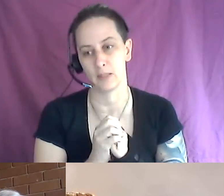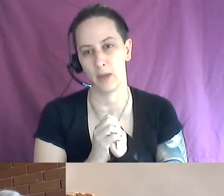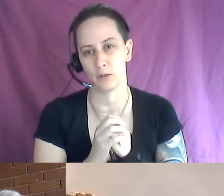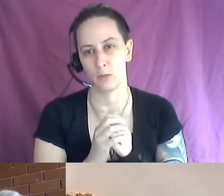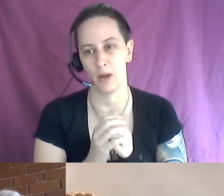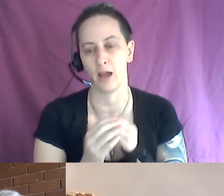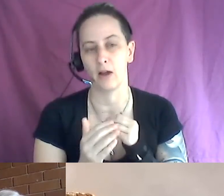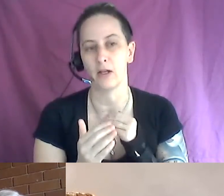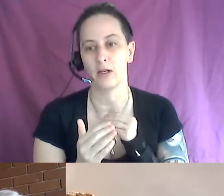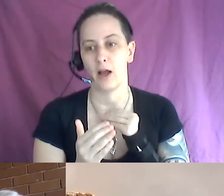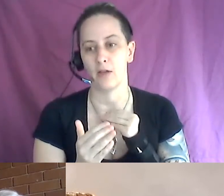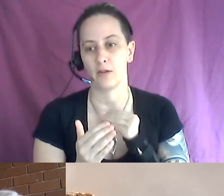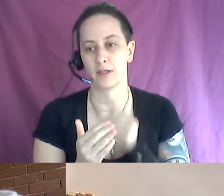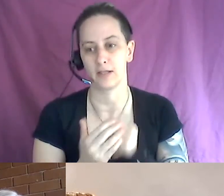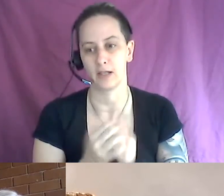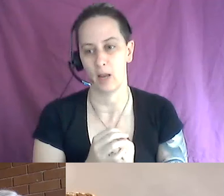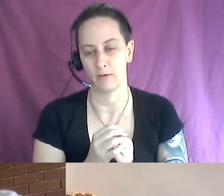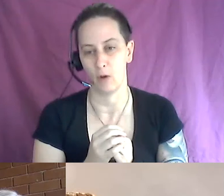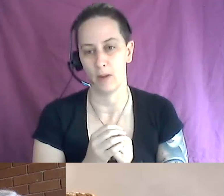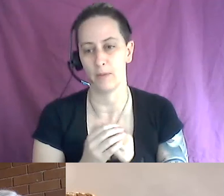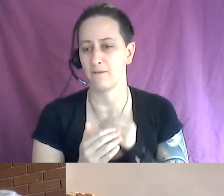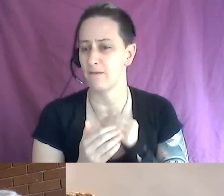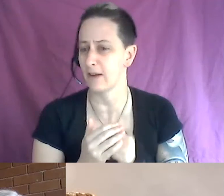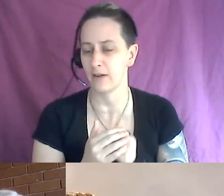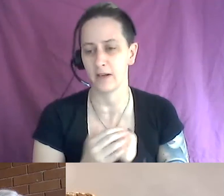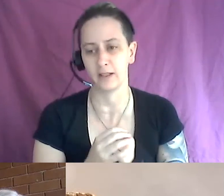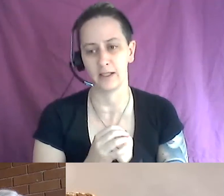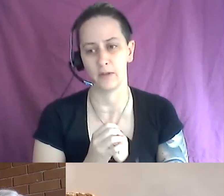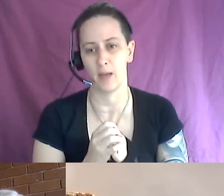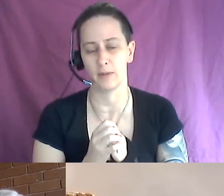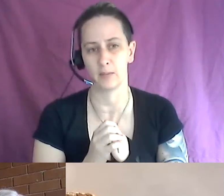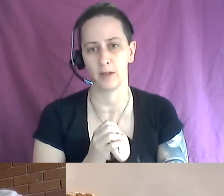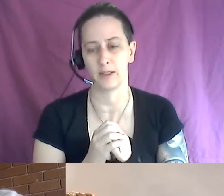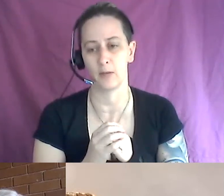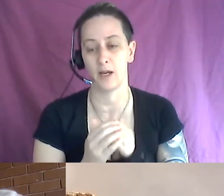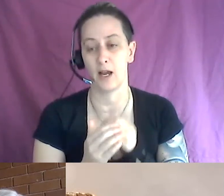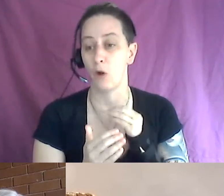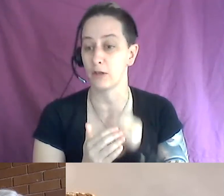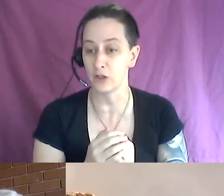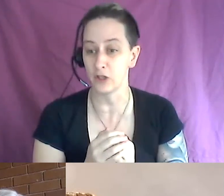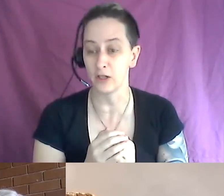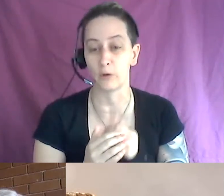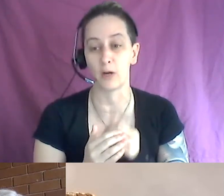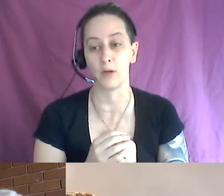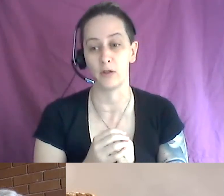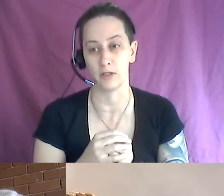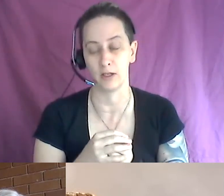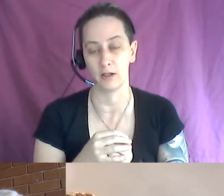paying respect to where the signs are coming from, and being very, very clear with our participants that we are not teaching, nor are we